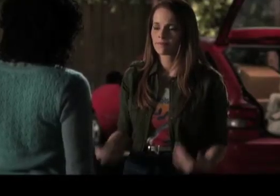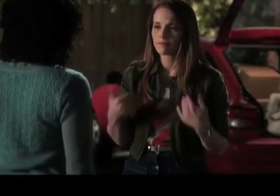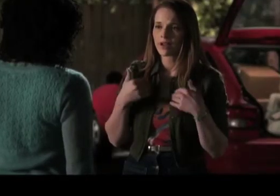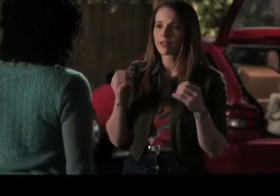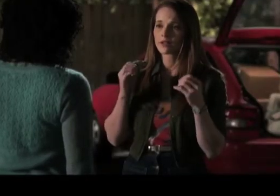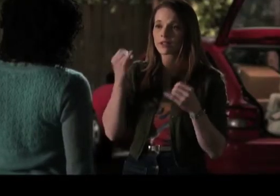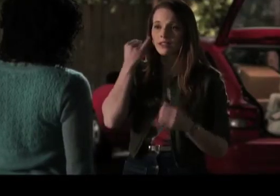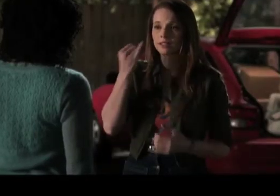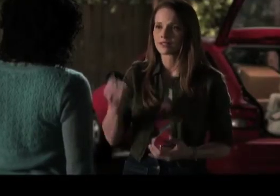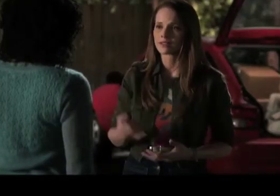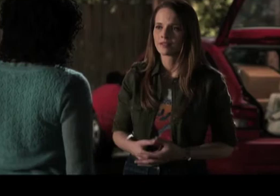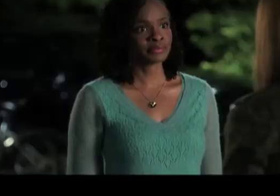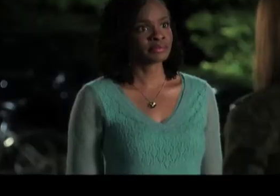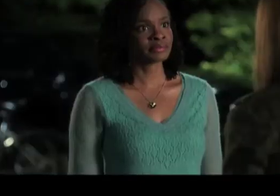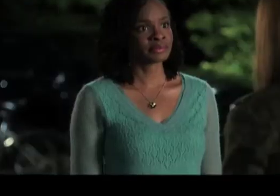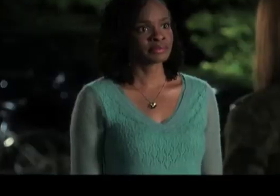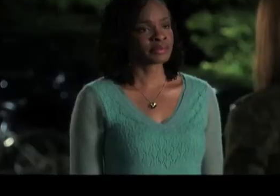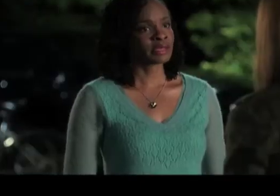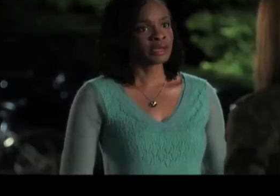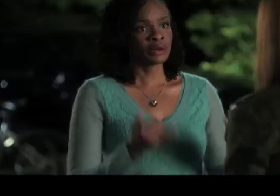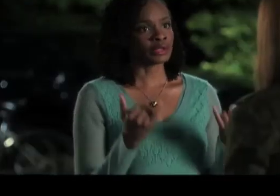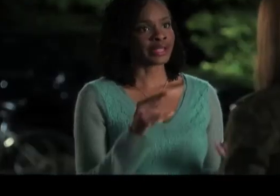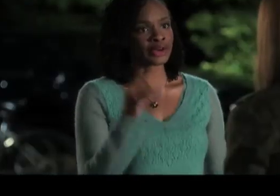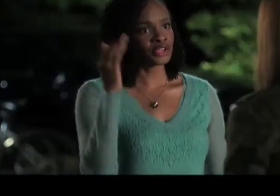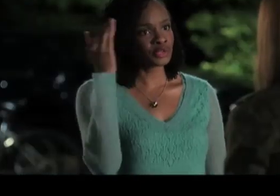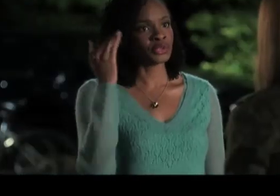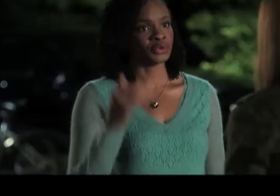I had no idea. Well, now you do.